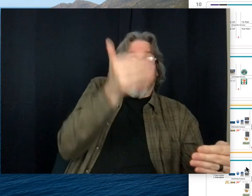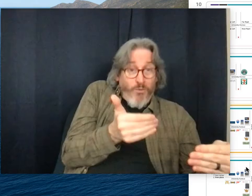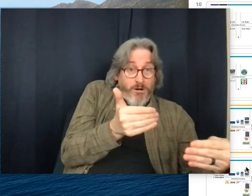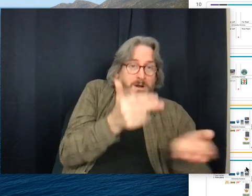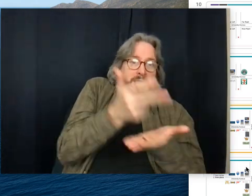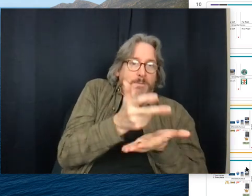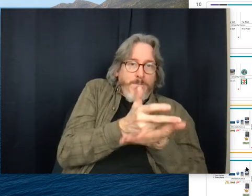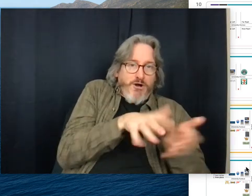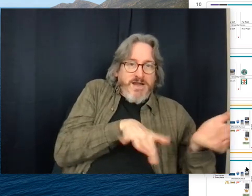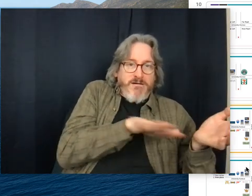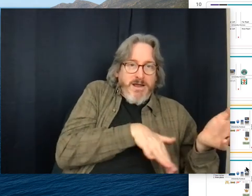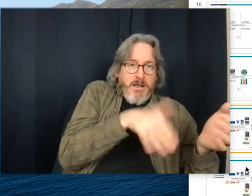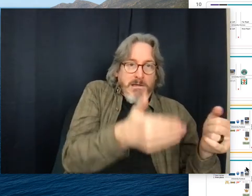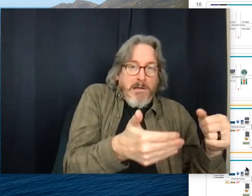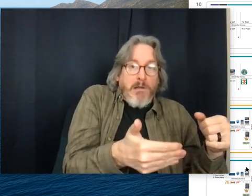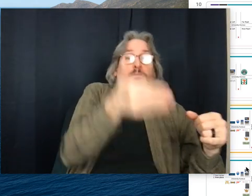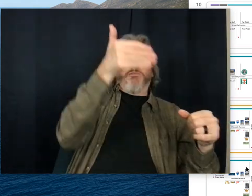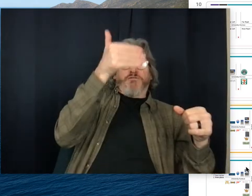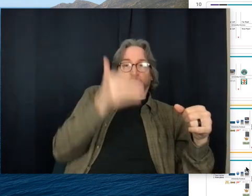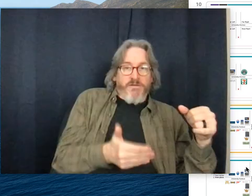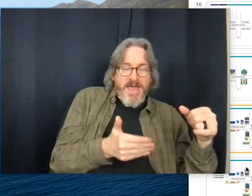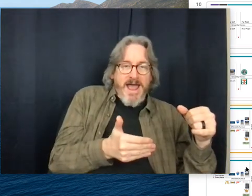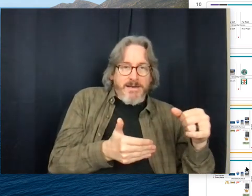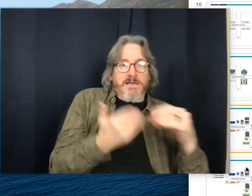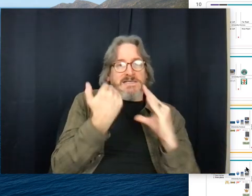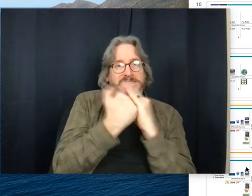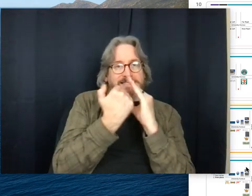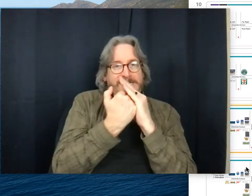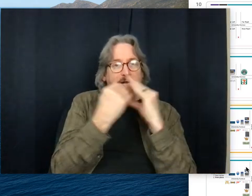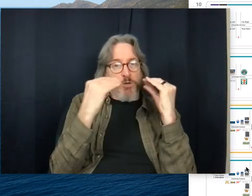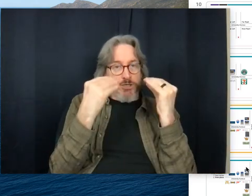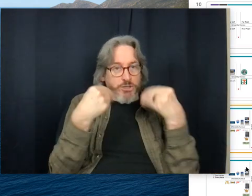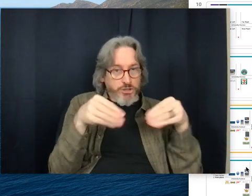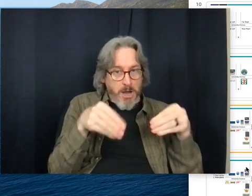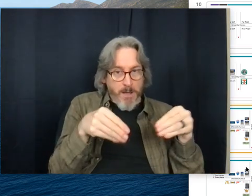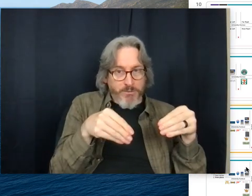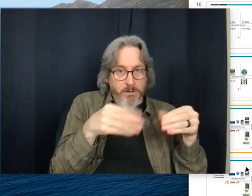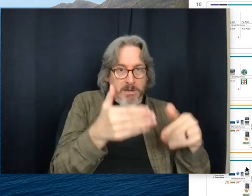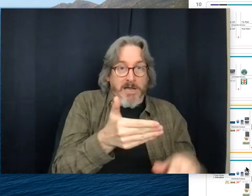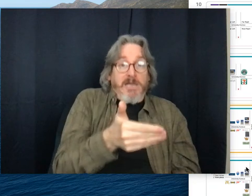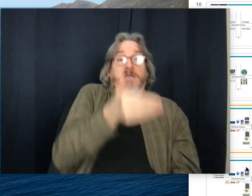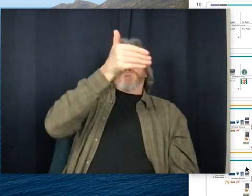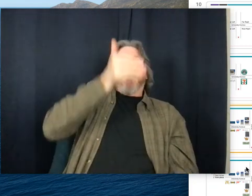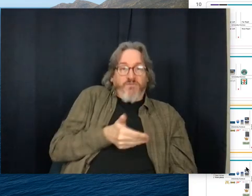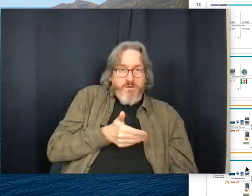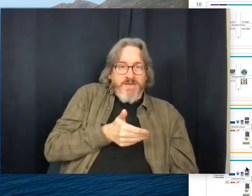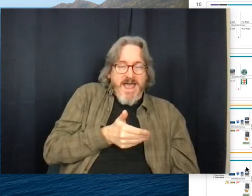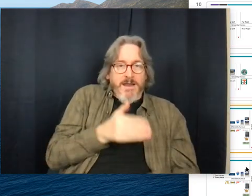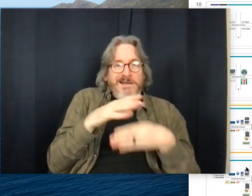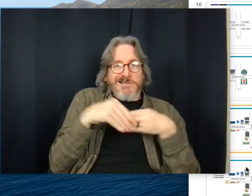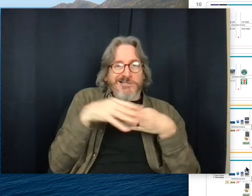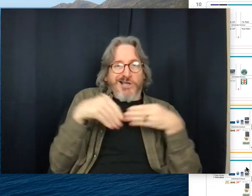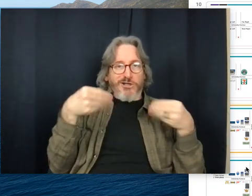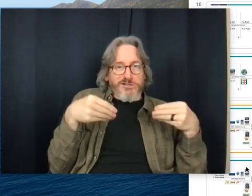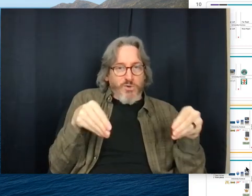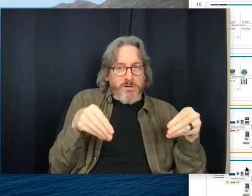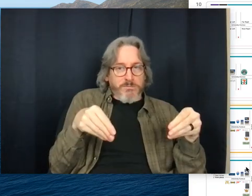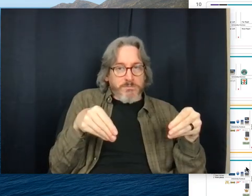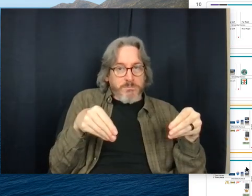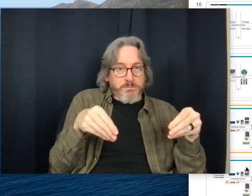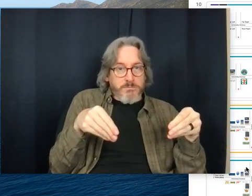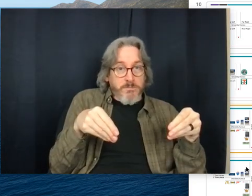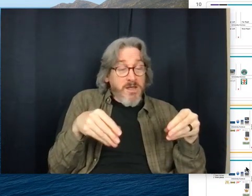just before parking area, before that sandwich shop, and even before that dollar